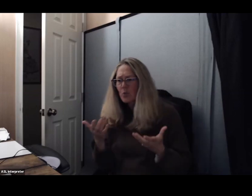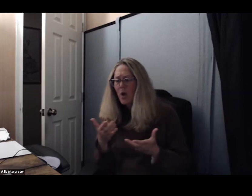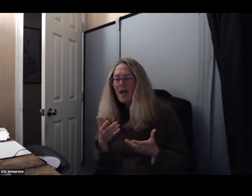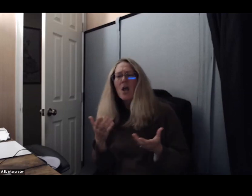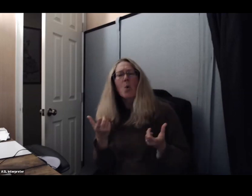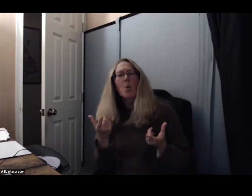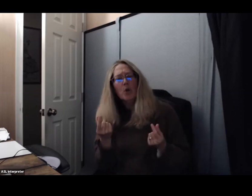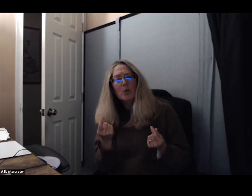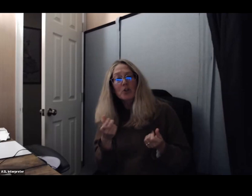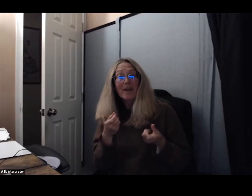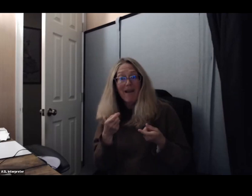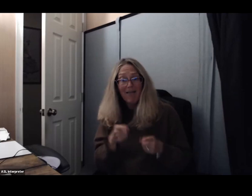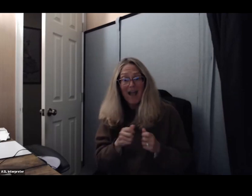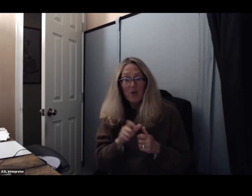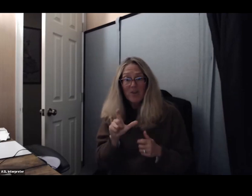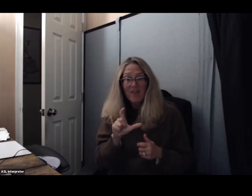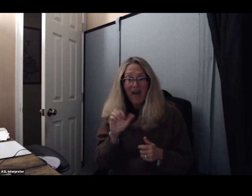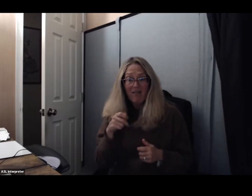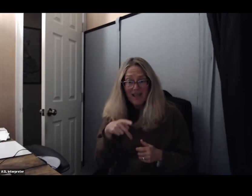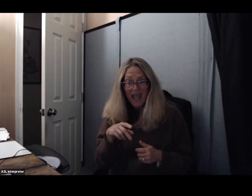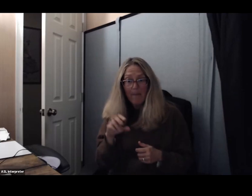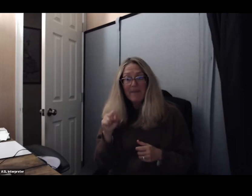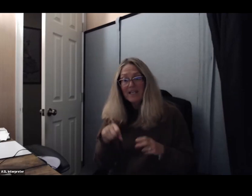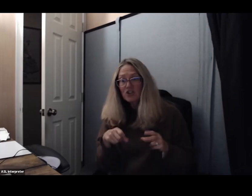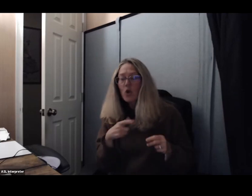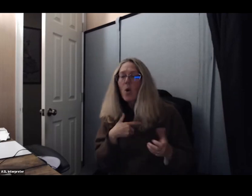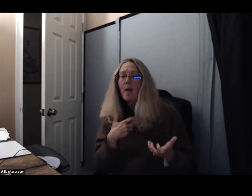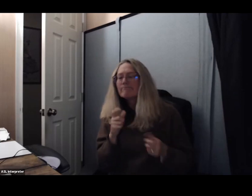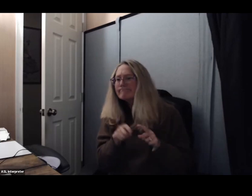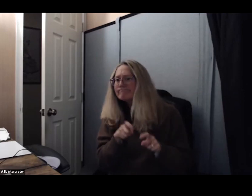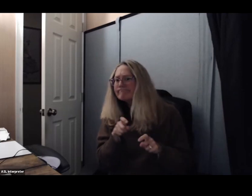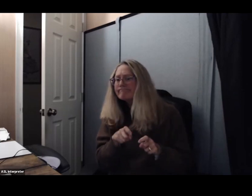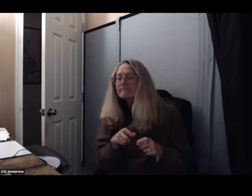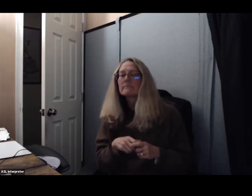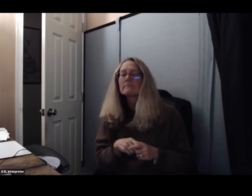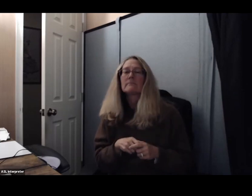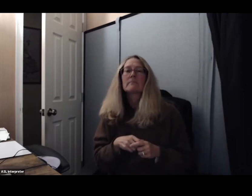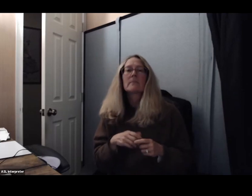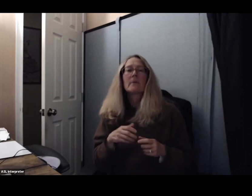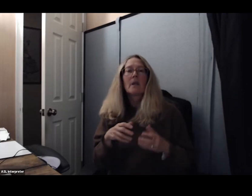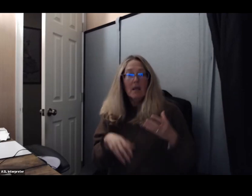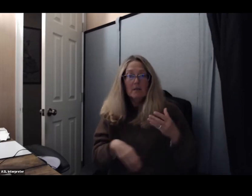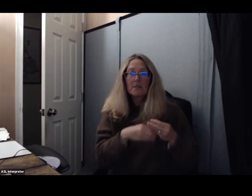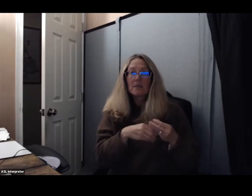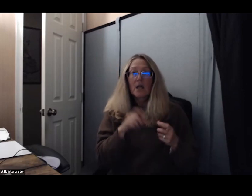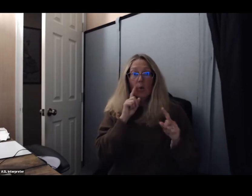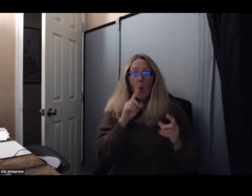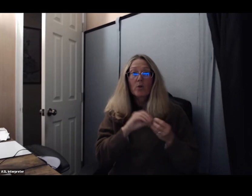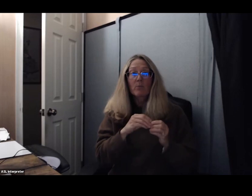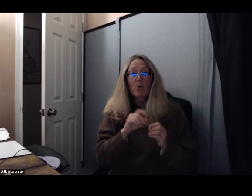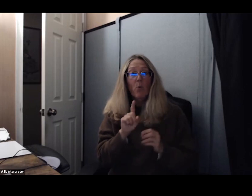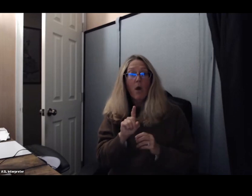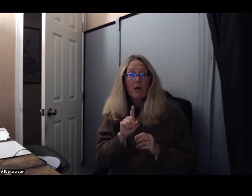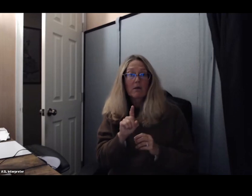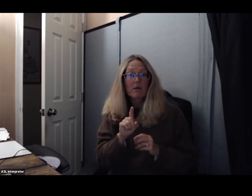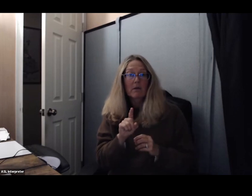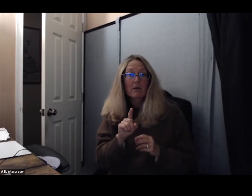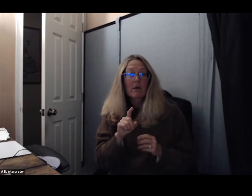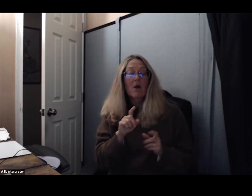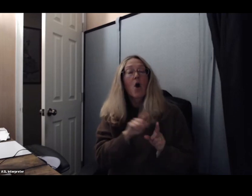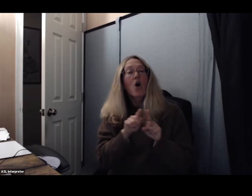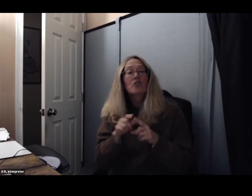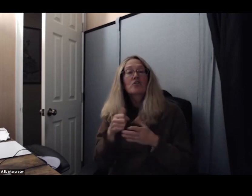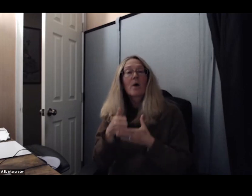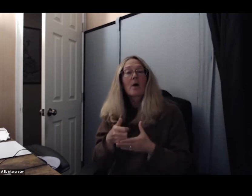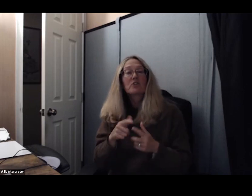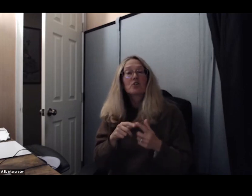how it's aligning with our LCAPs and the other goals. Can I add one more thing as well, is that in goal number 1, this also